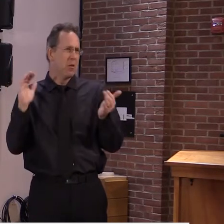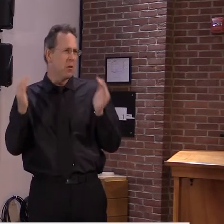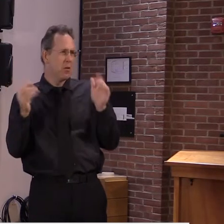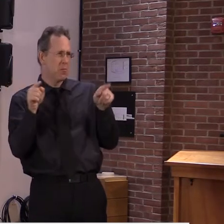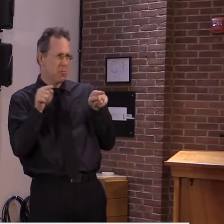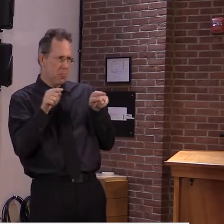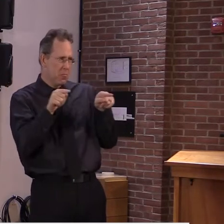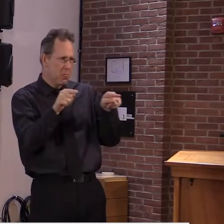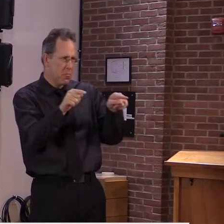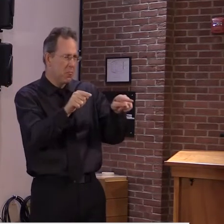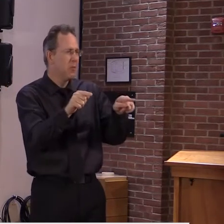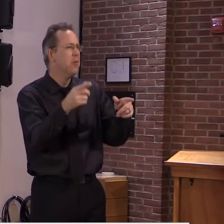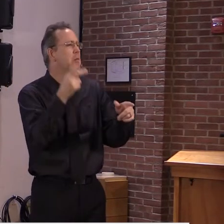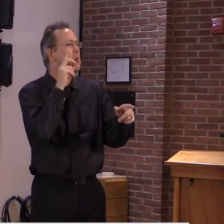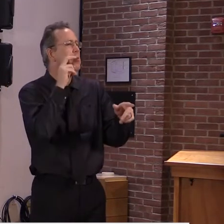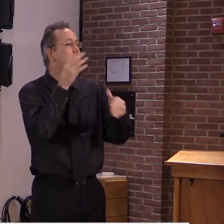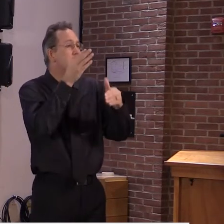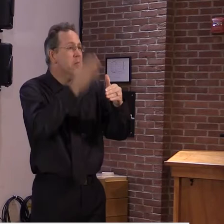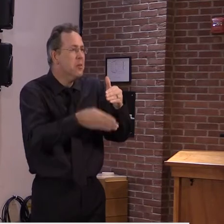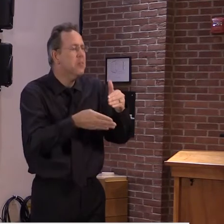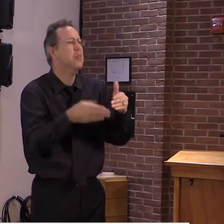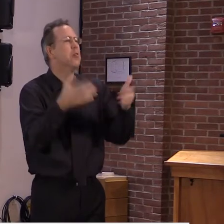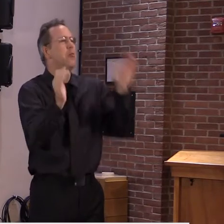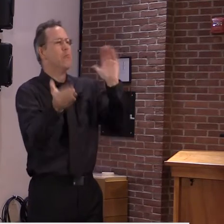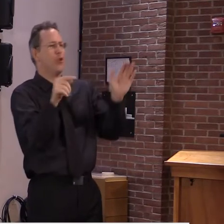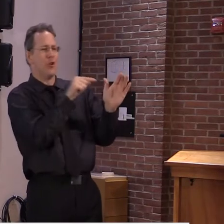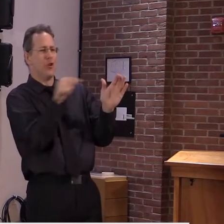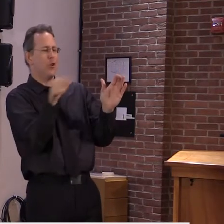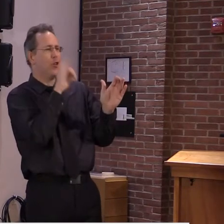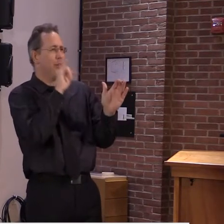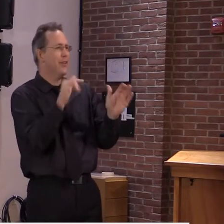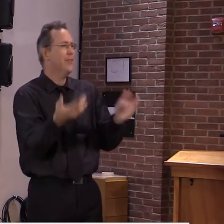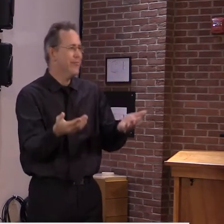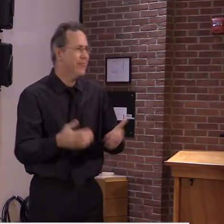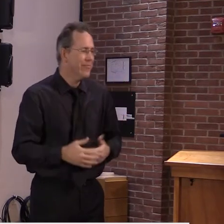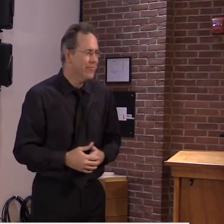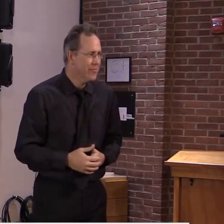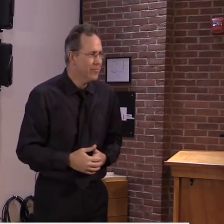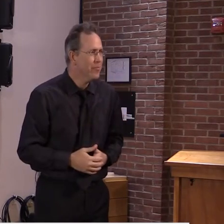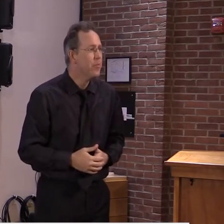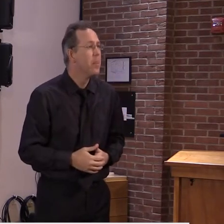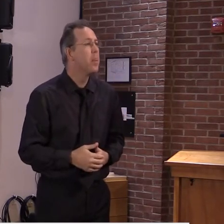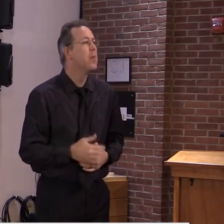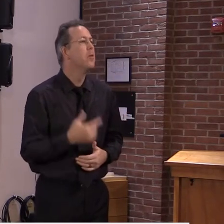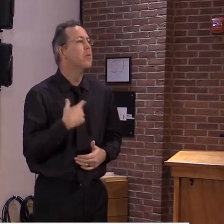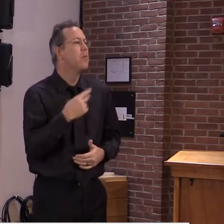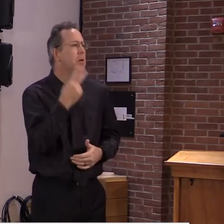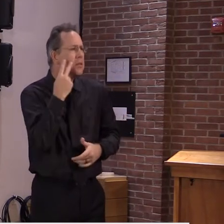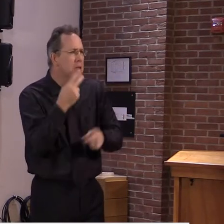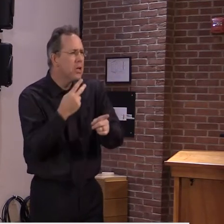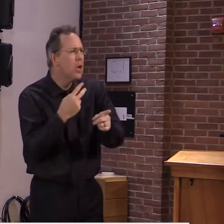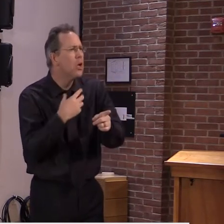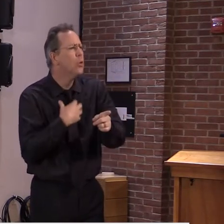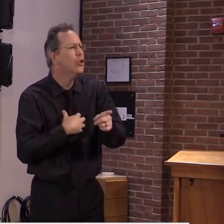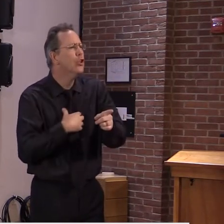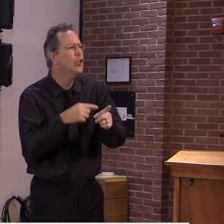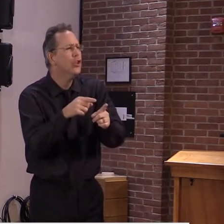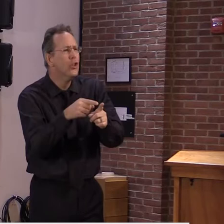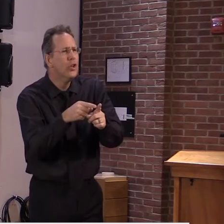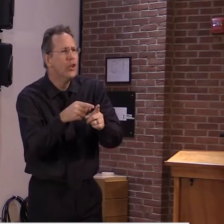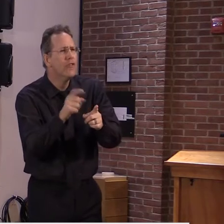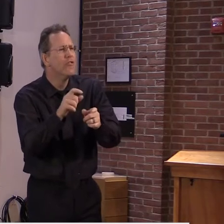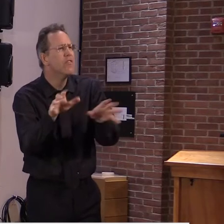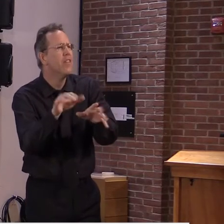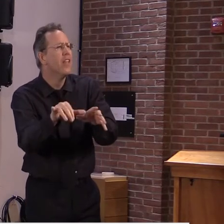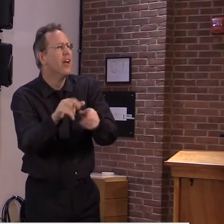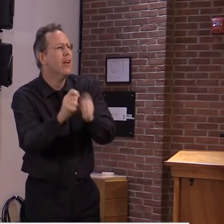and what they may have done to either achieve that great performance or achieve a poor performance, either way, and what they